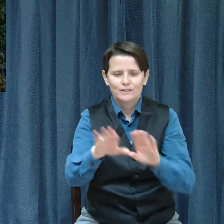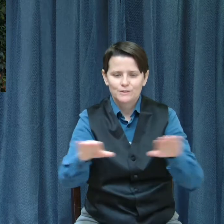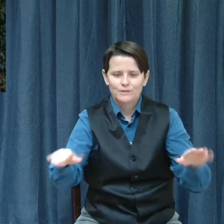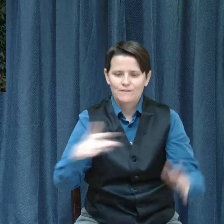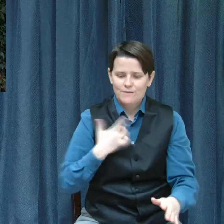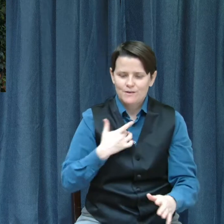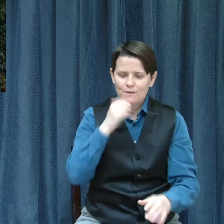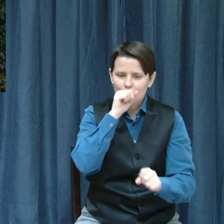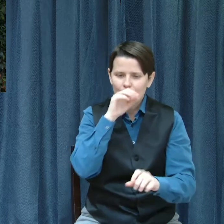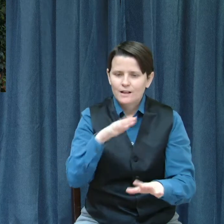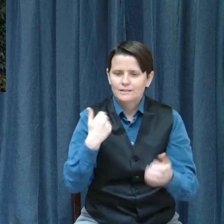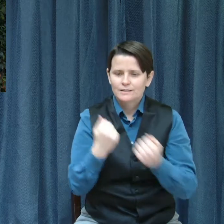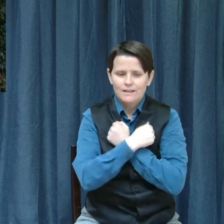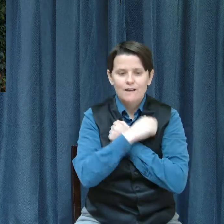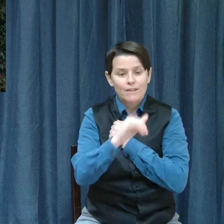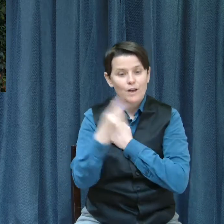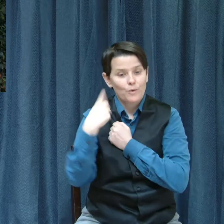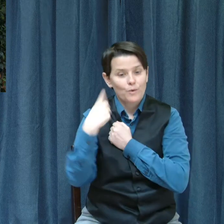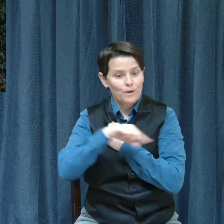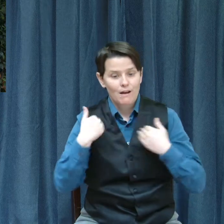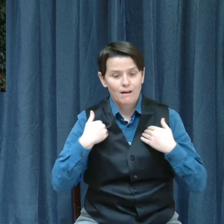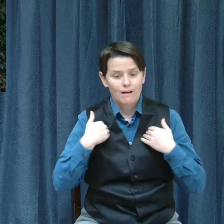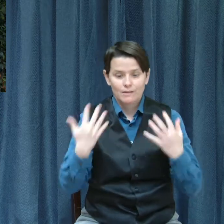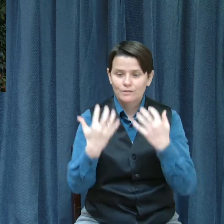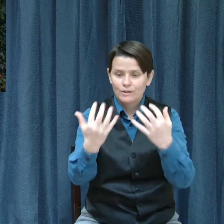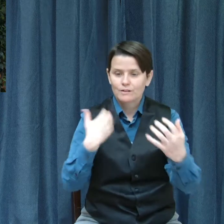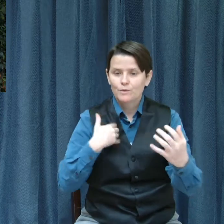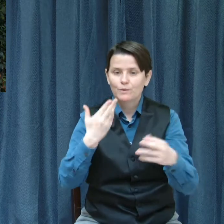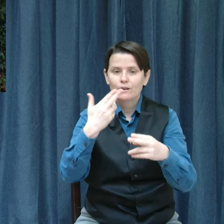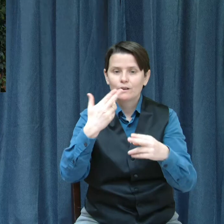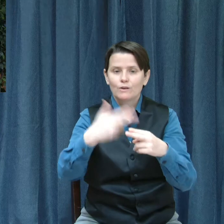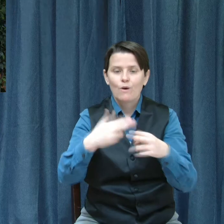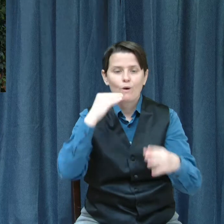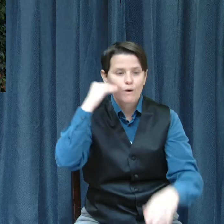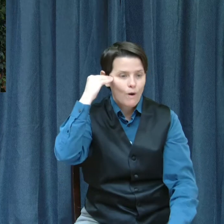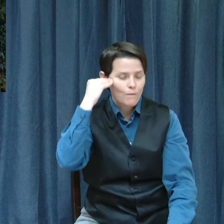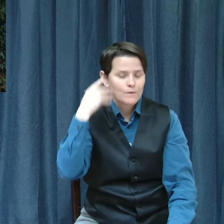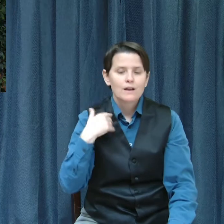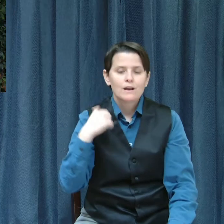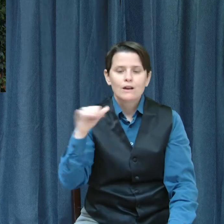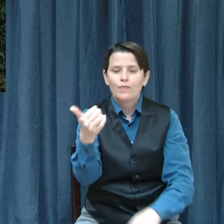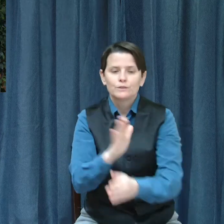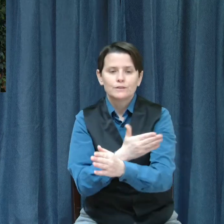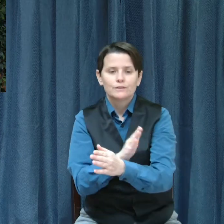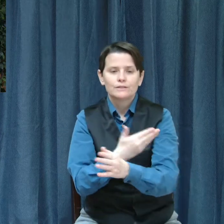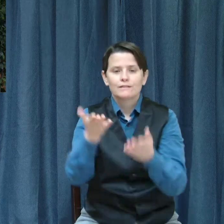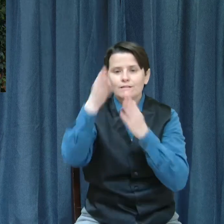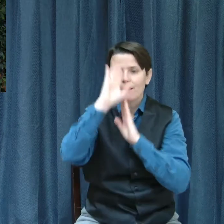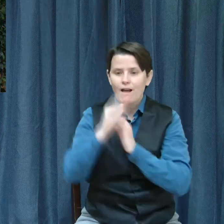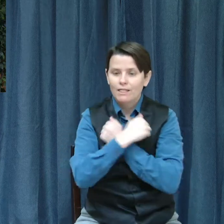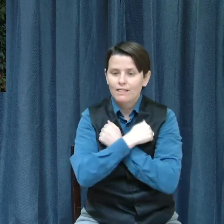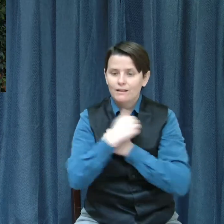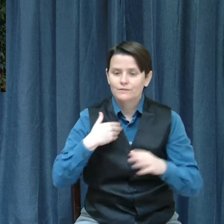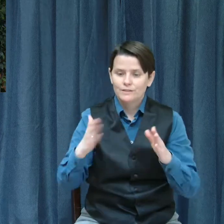this congregation that we all call home. And another song popped into my head as well. It is that God loves a cheerful giver, which means we are